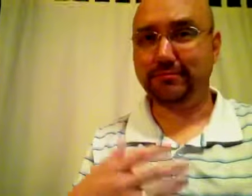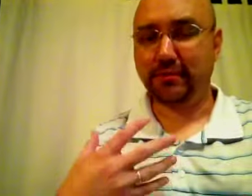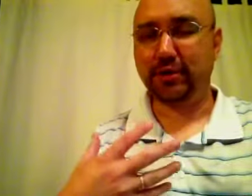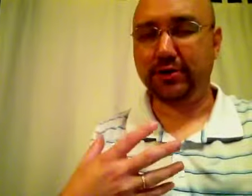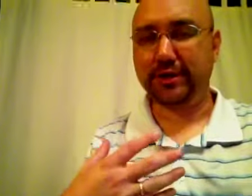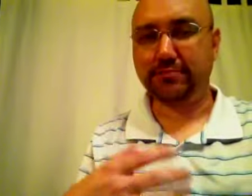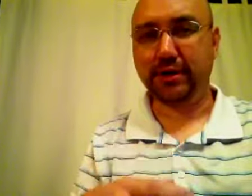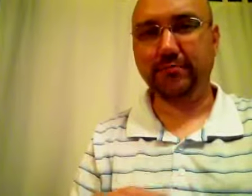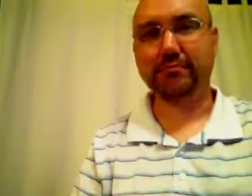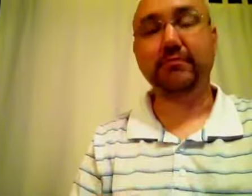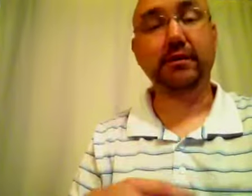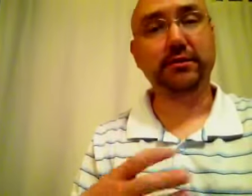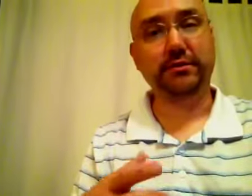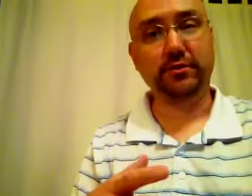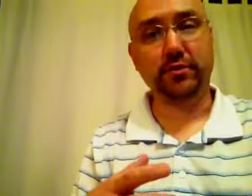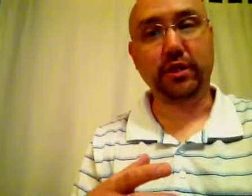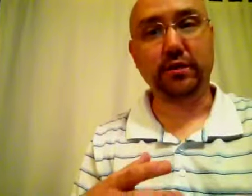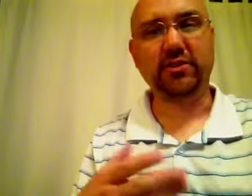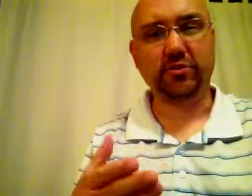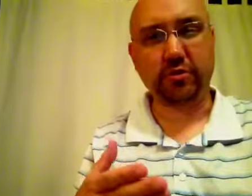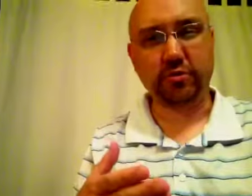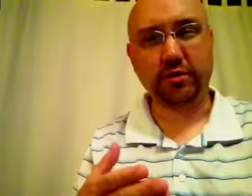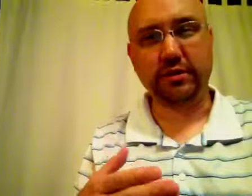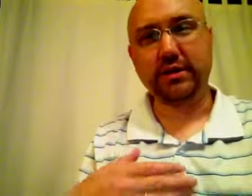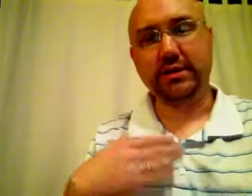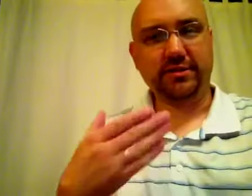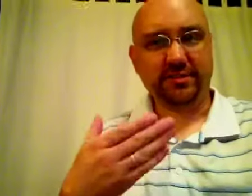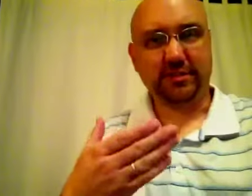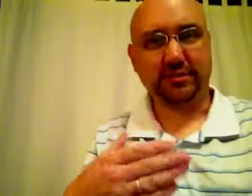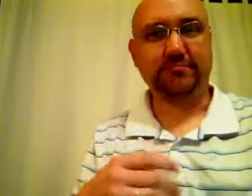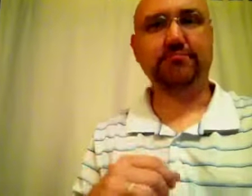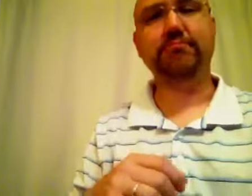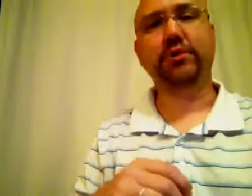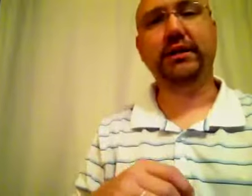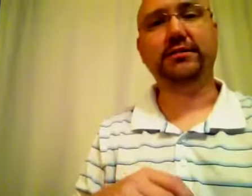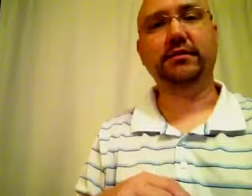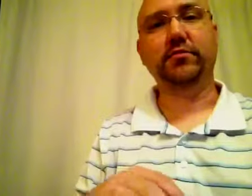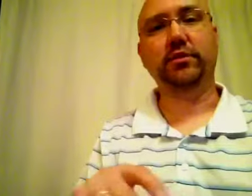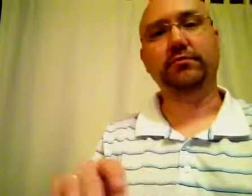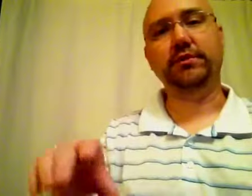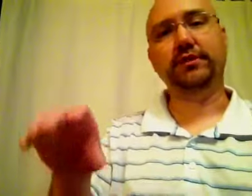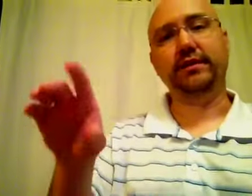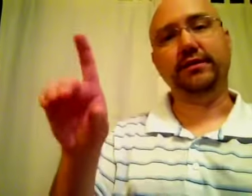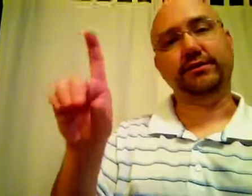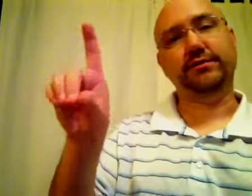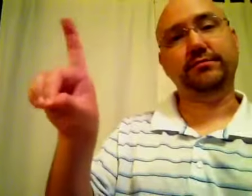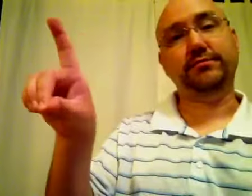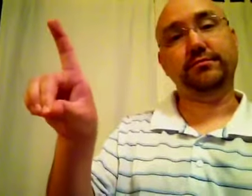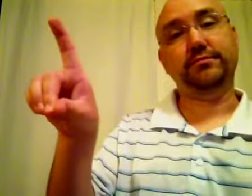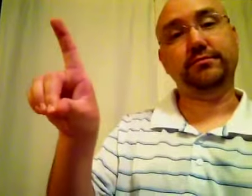pretty transparent. Let's do a shorter word just to practice a little more. Let's try this.